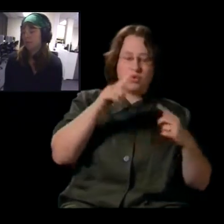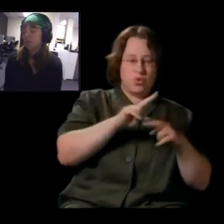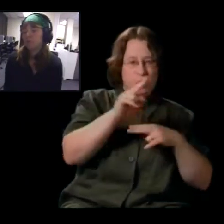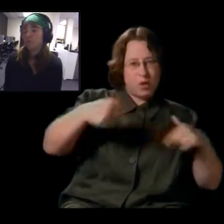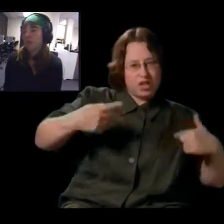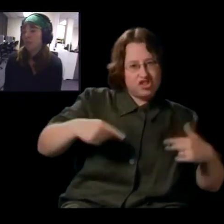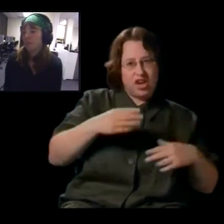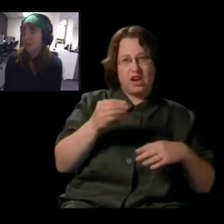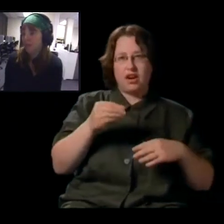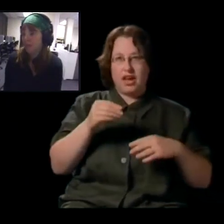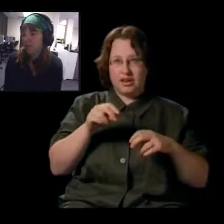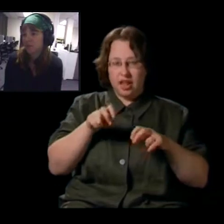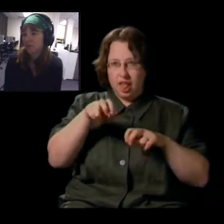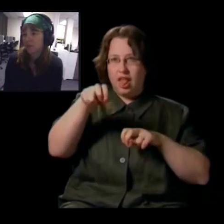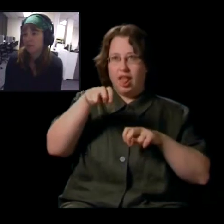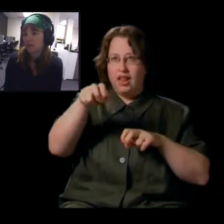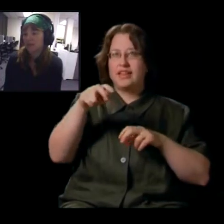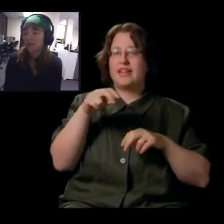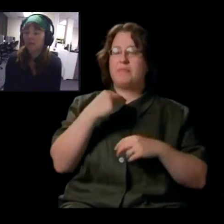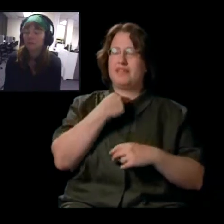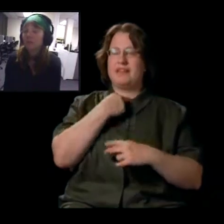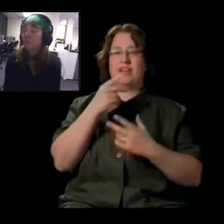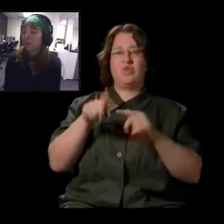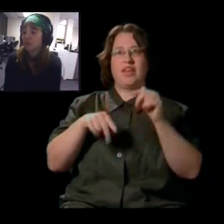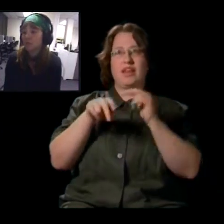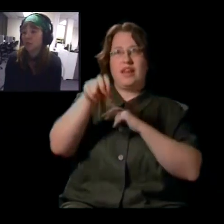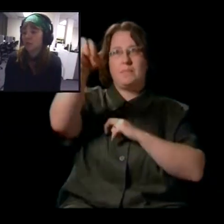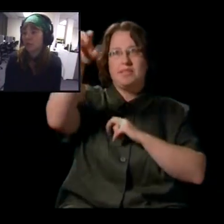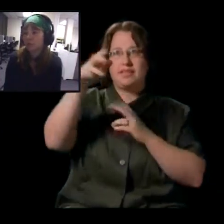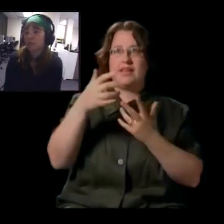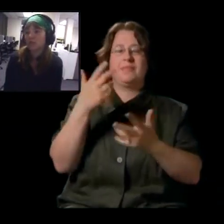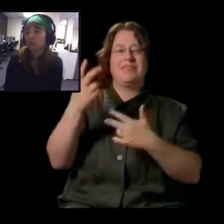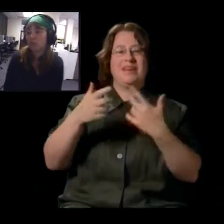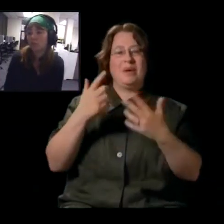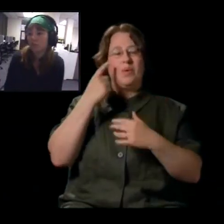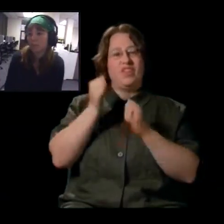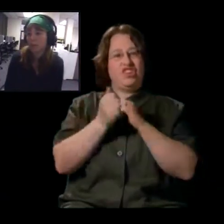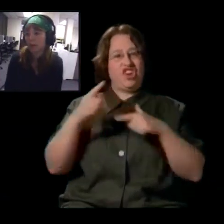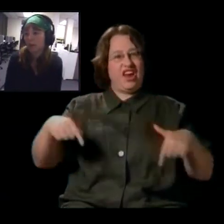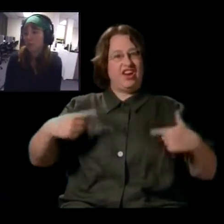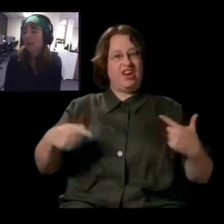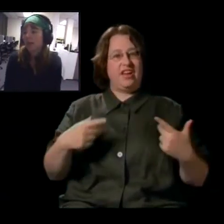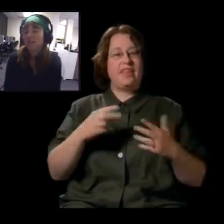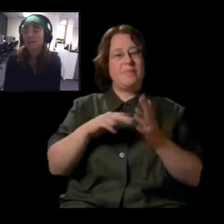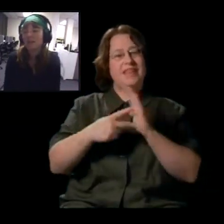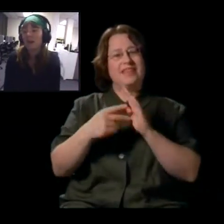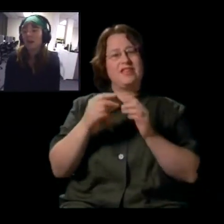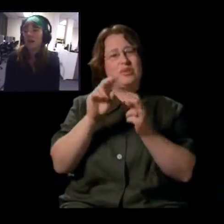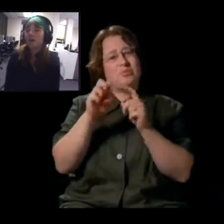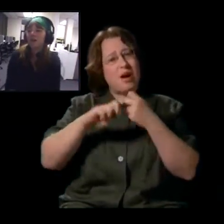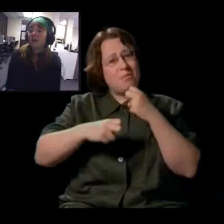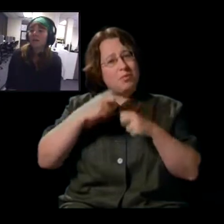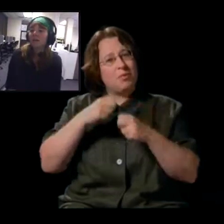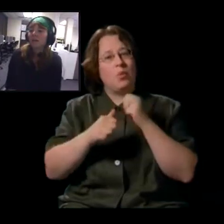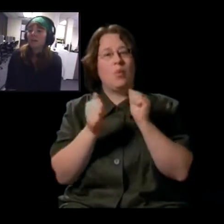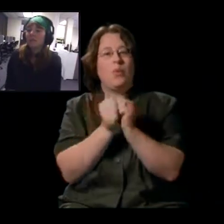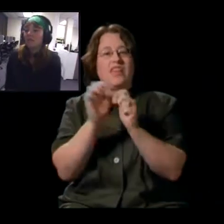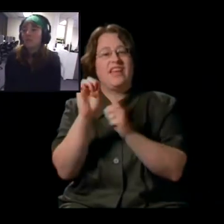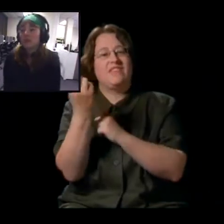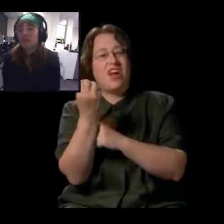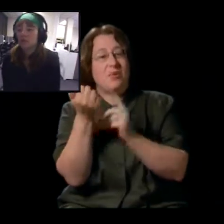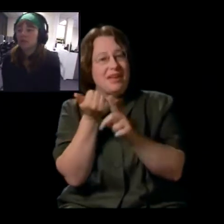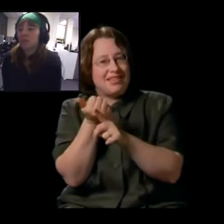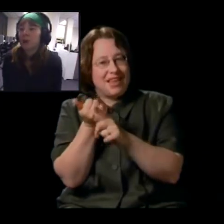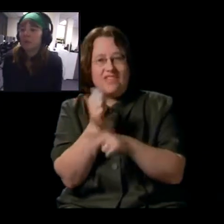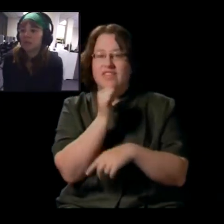If you become impaired for some reason, like if a person is in a wheelchair and they're trying to go up the ramp and it's stuck, it doesn't